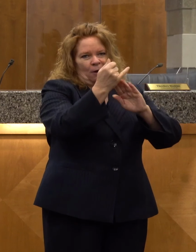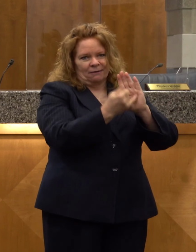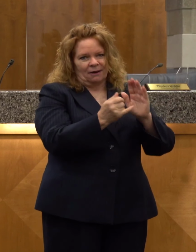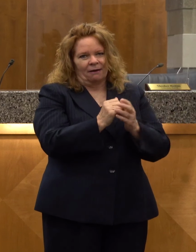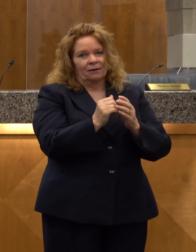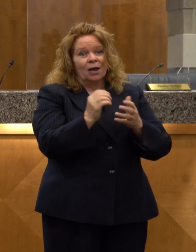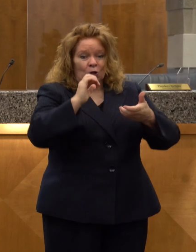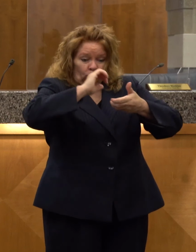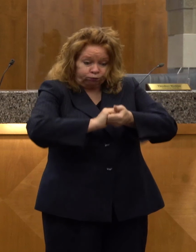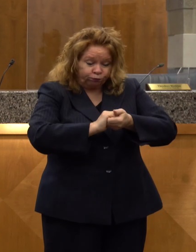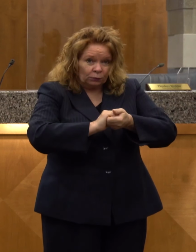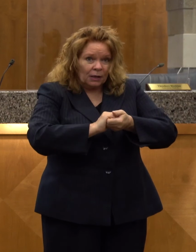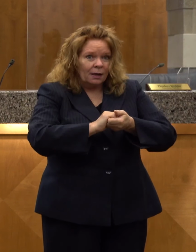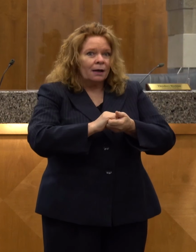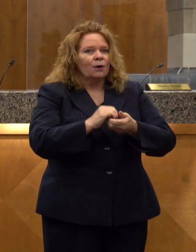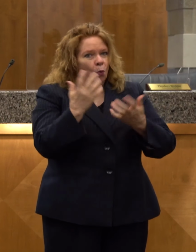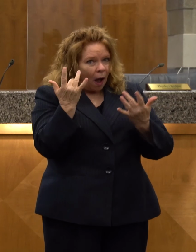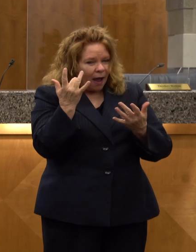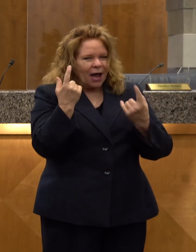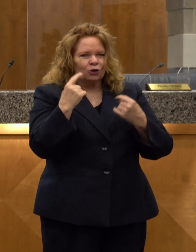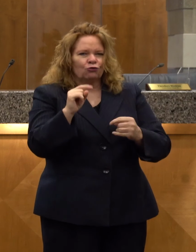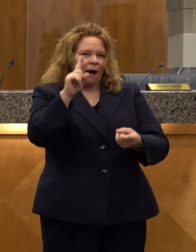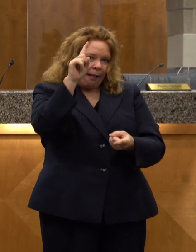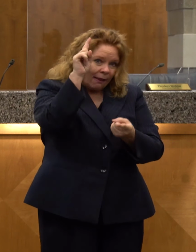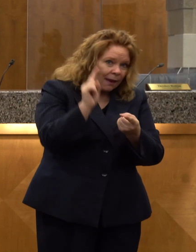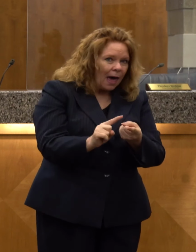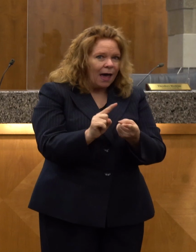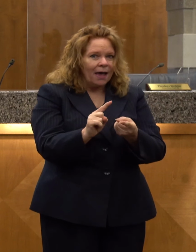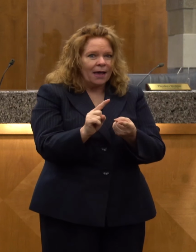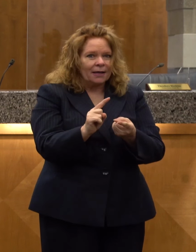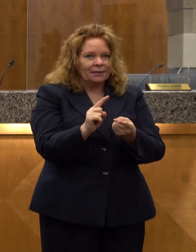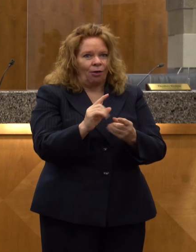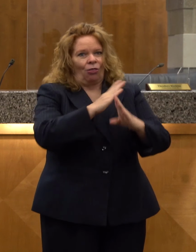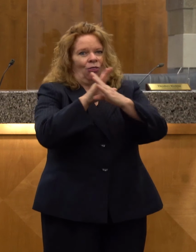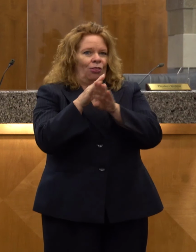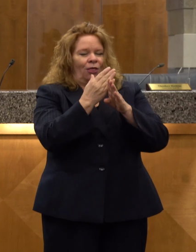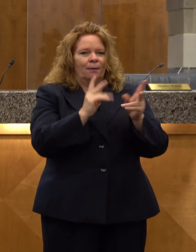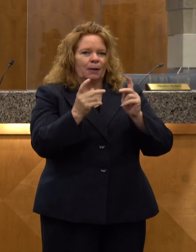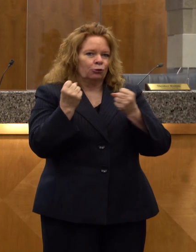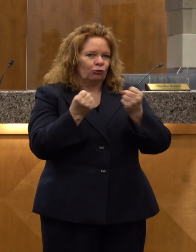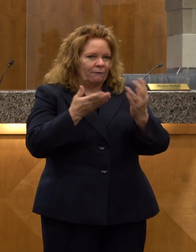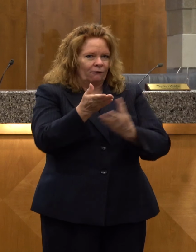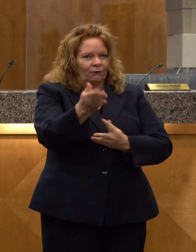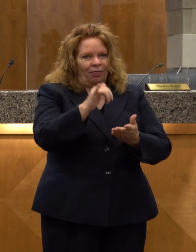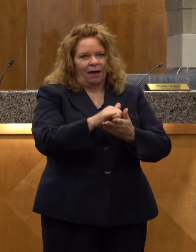coordination will be done to minimize traffic restrictions for the area during construction.